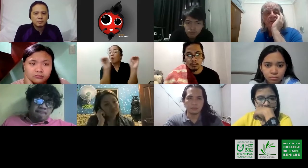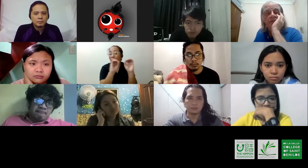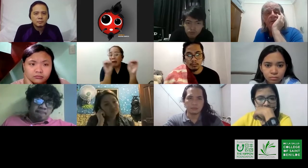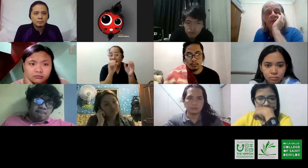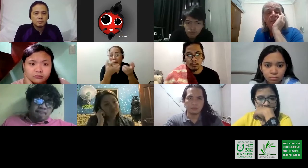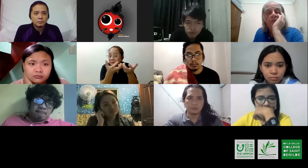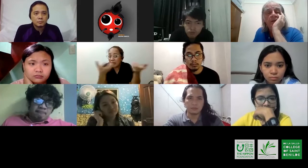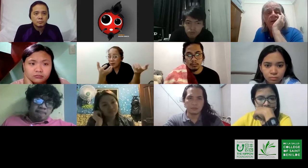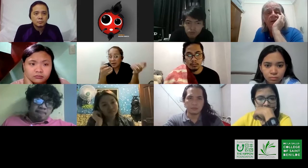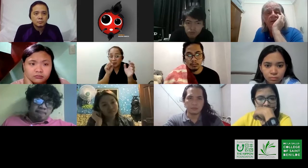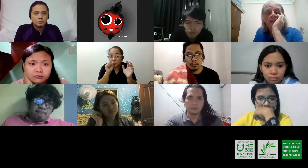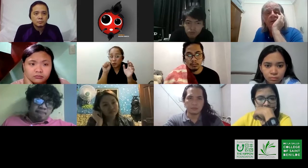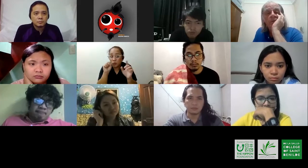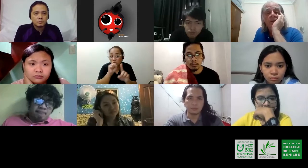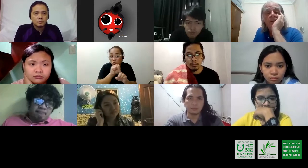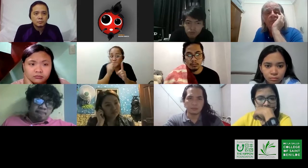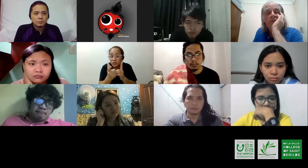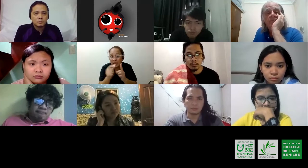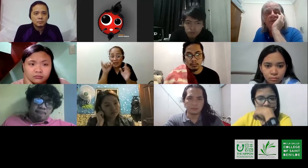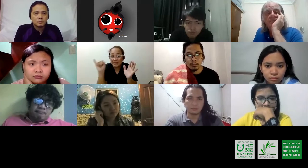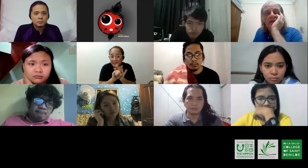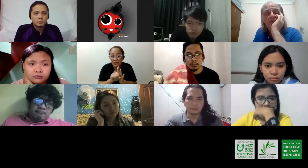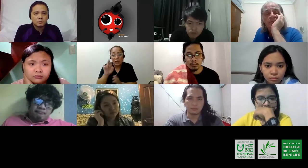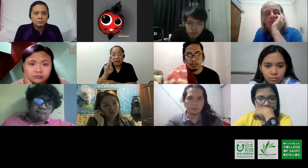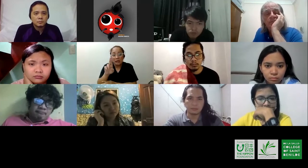identity in Rennell Island. What about Providence Island?